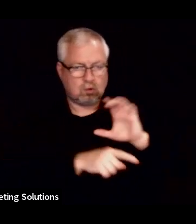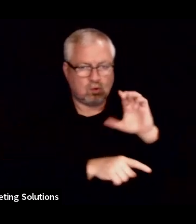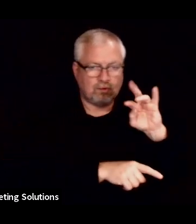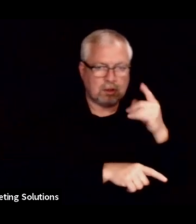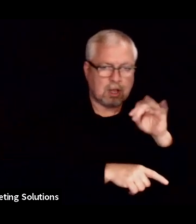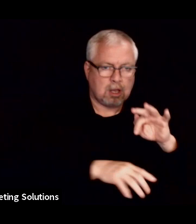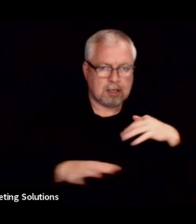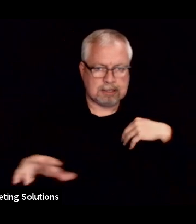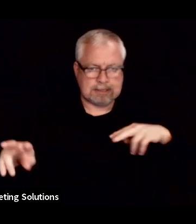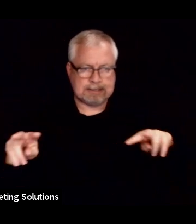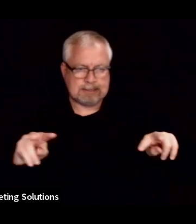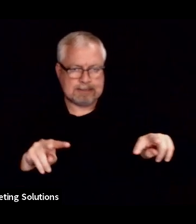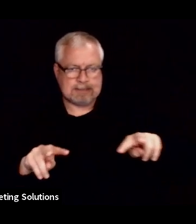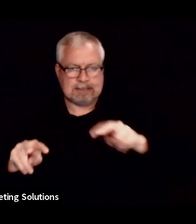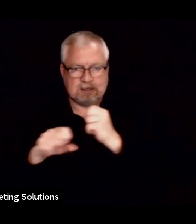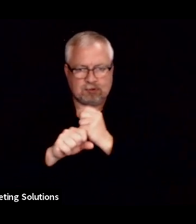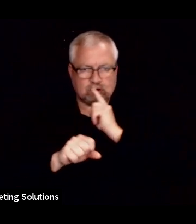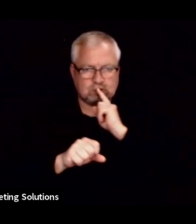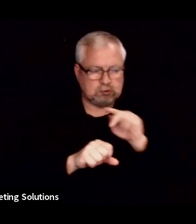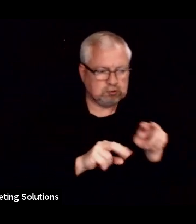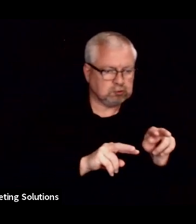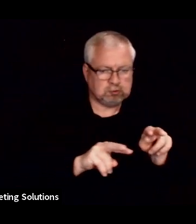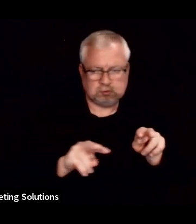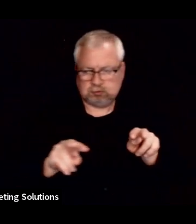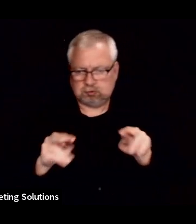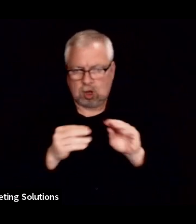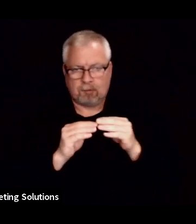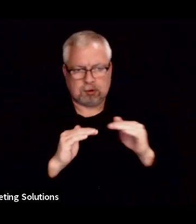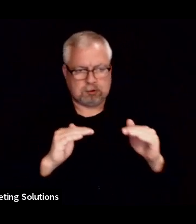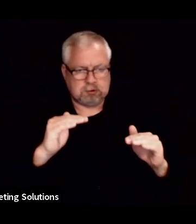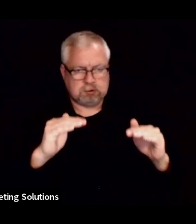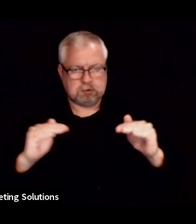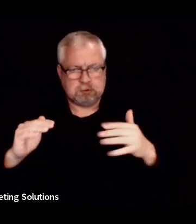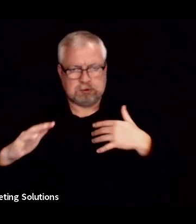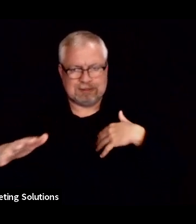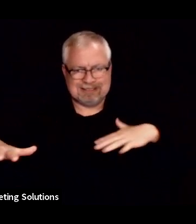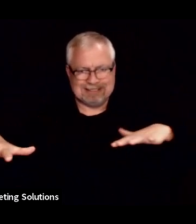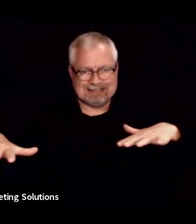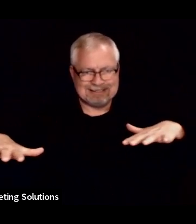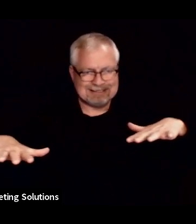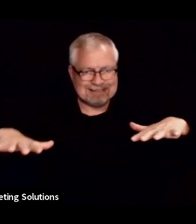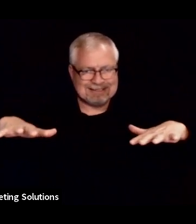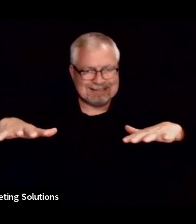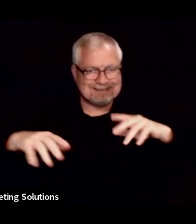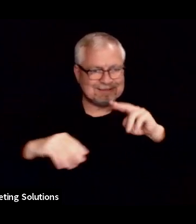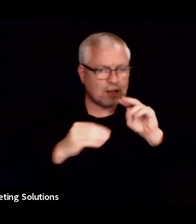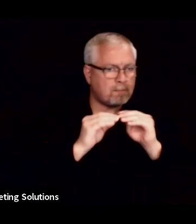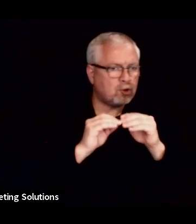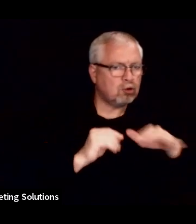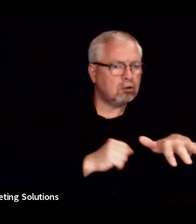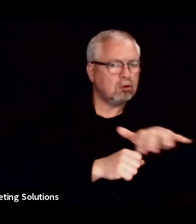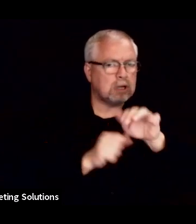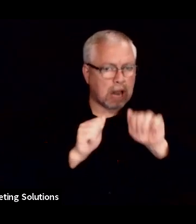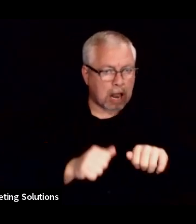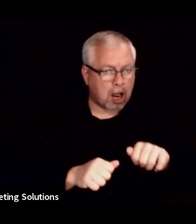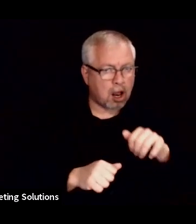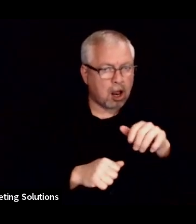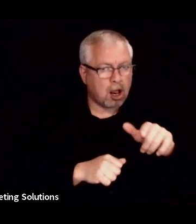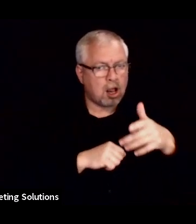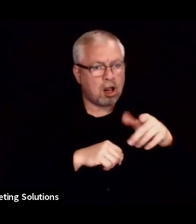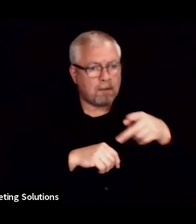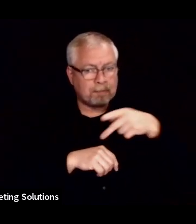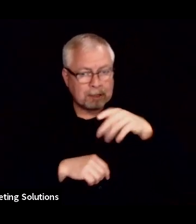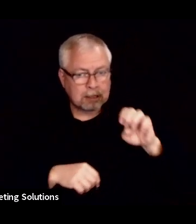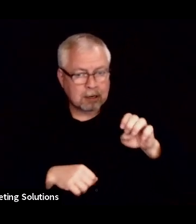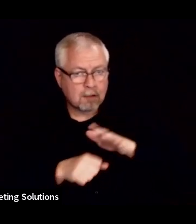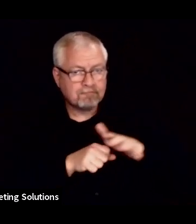ability to both meet the needs for critical care and things like personal protective equipment